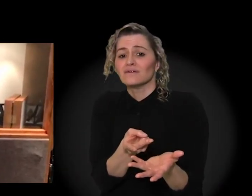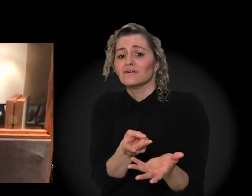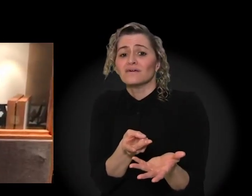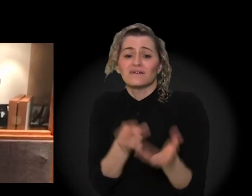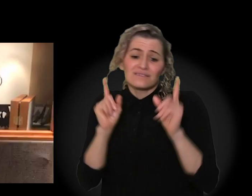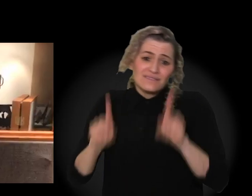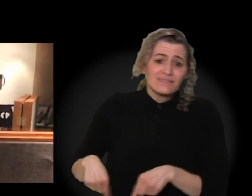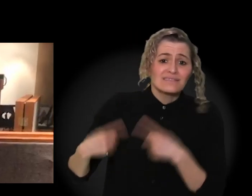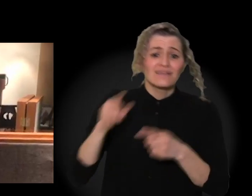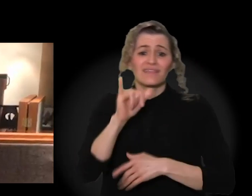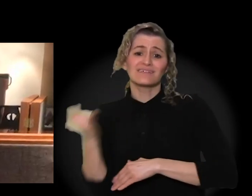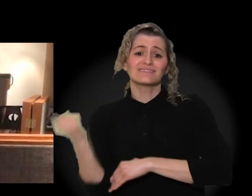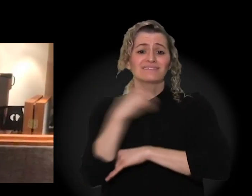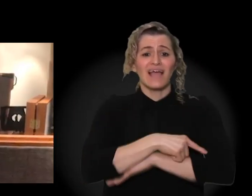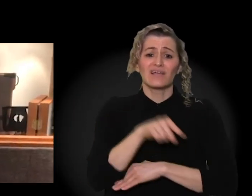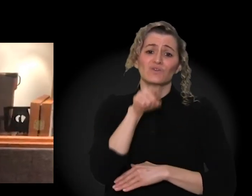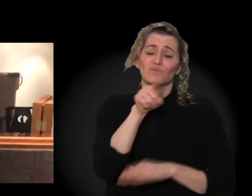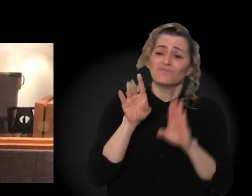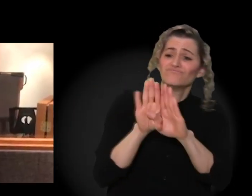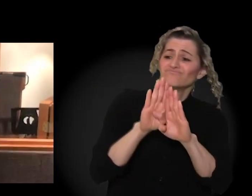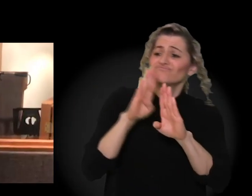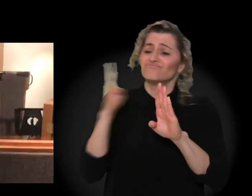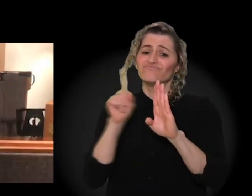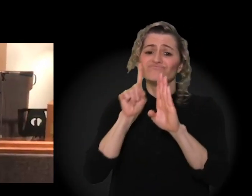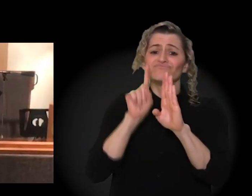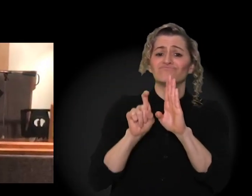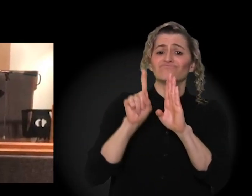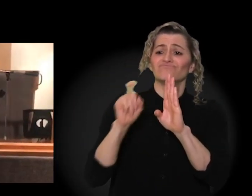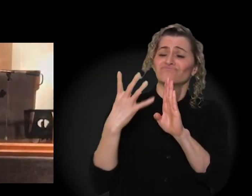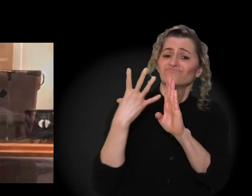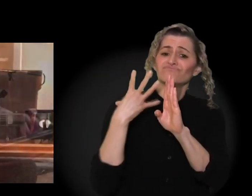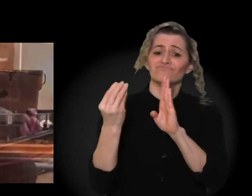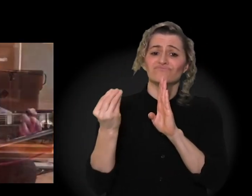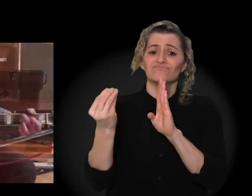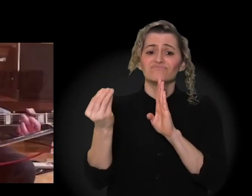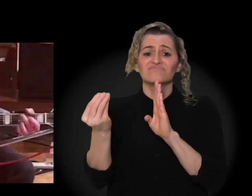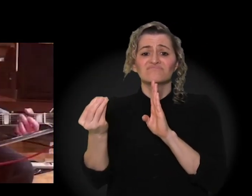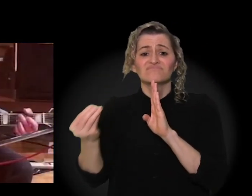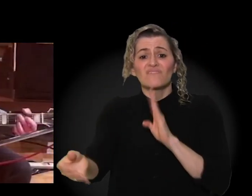horizontal from the day you walk through that door.